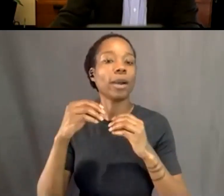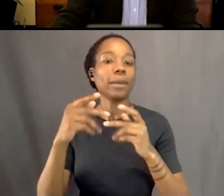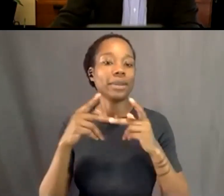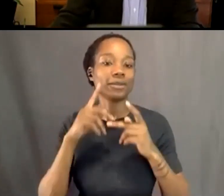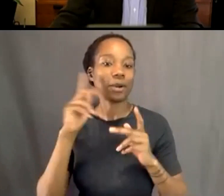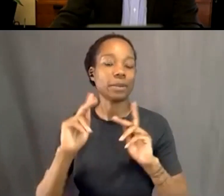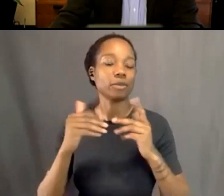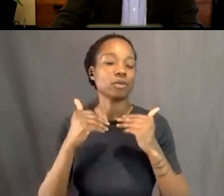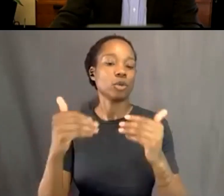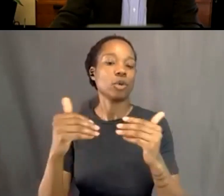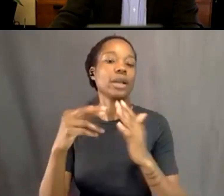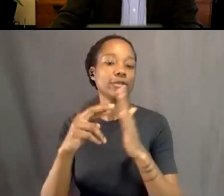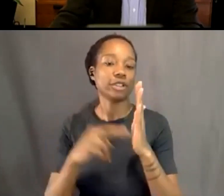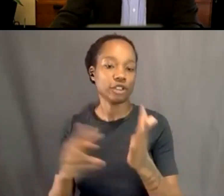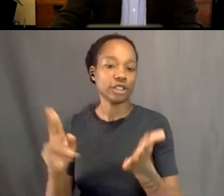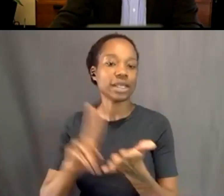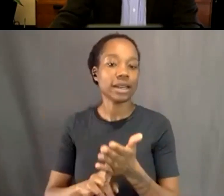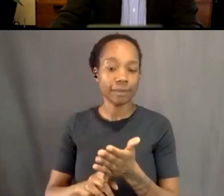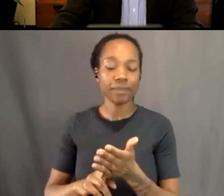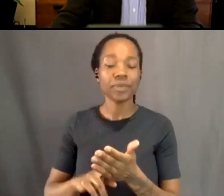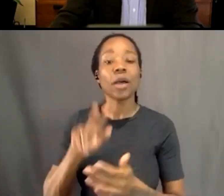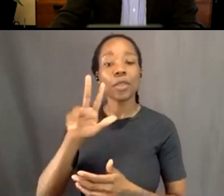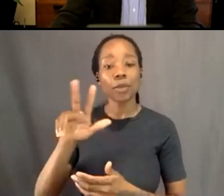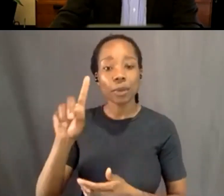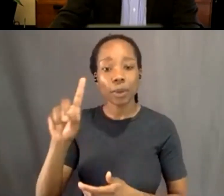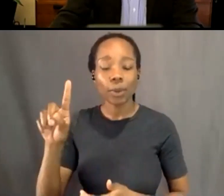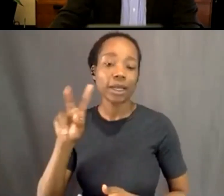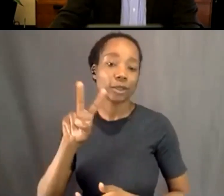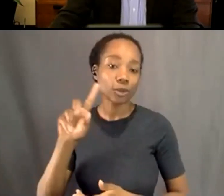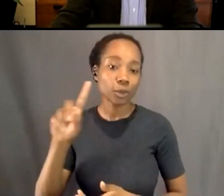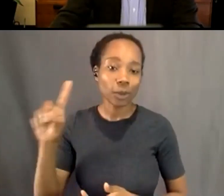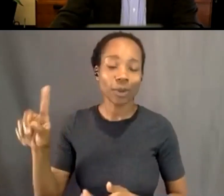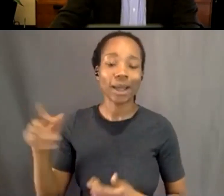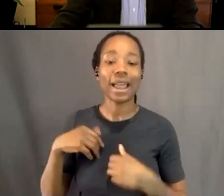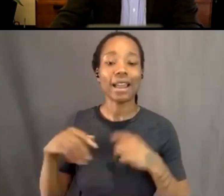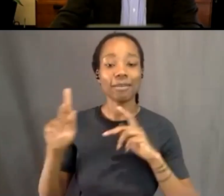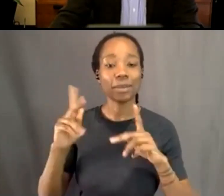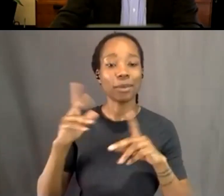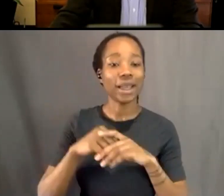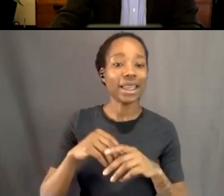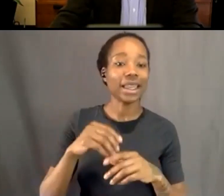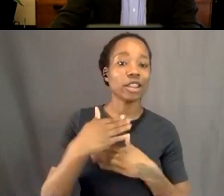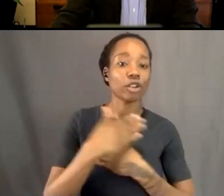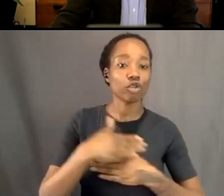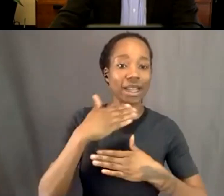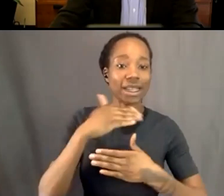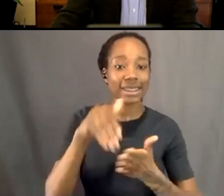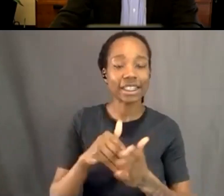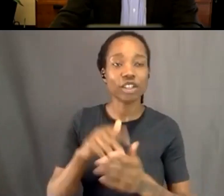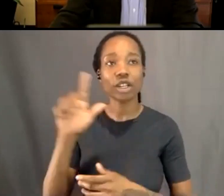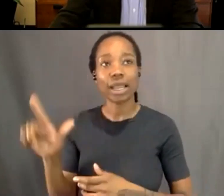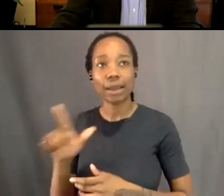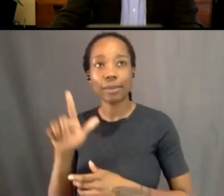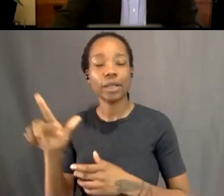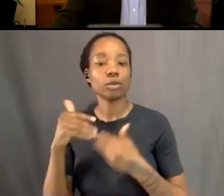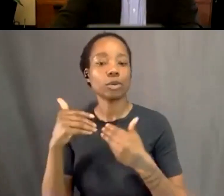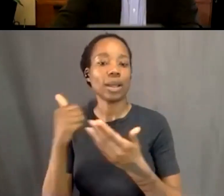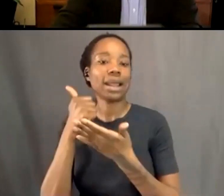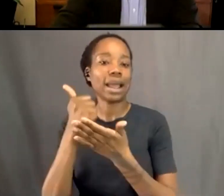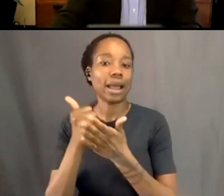having people at the rec centers, having people in the libraries to be able to help people where they can actually go in and get help